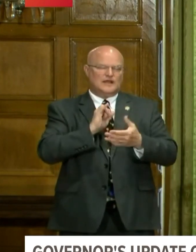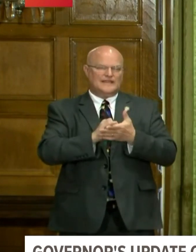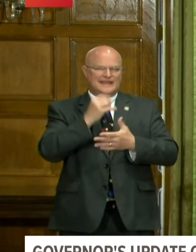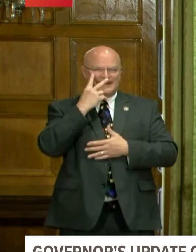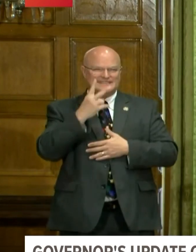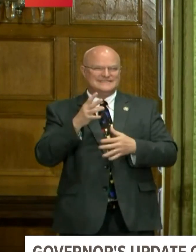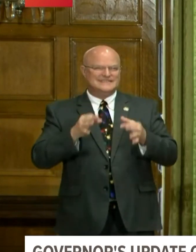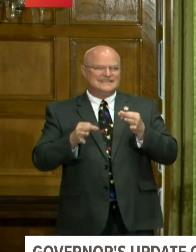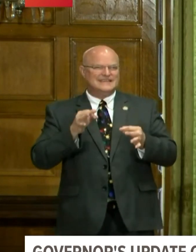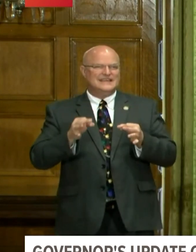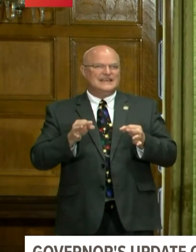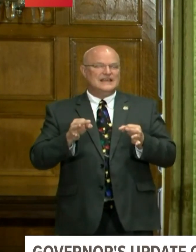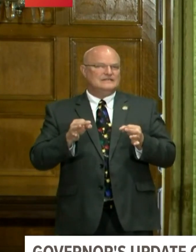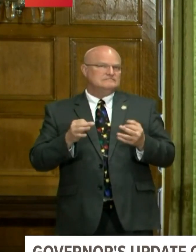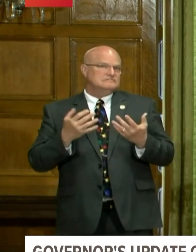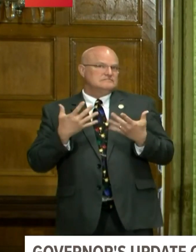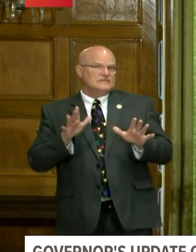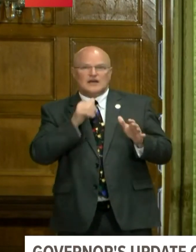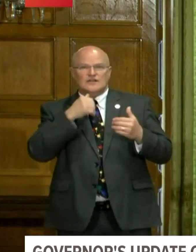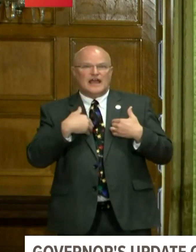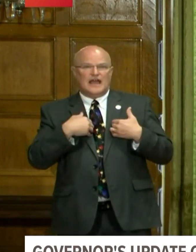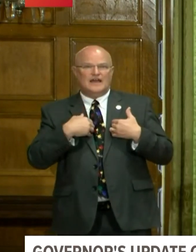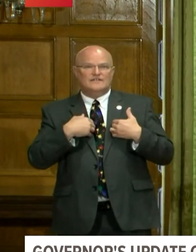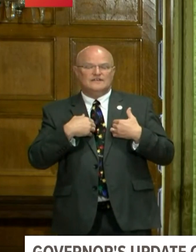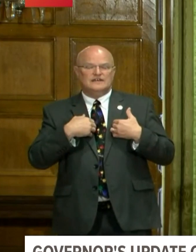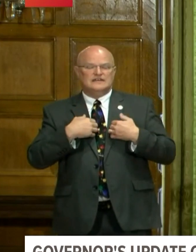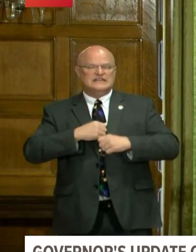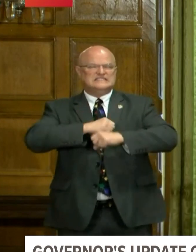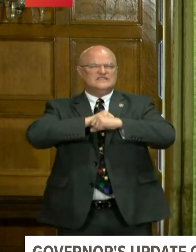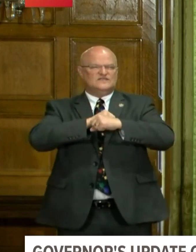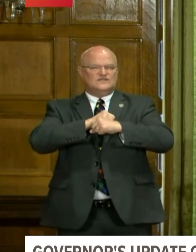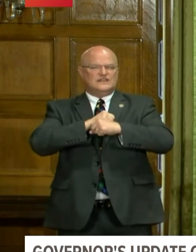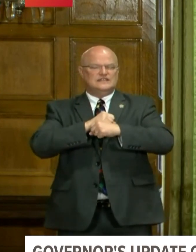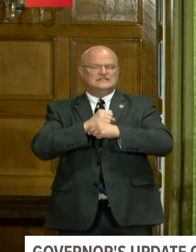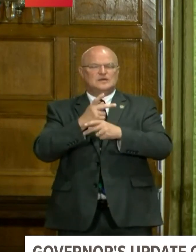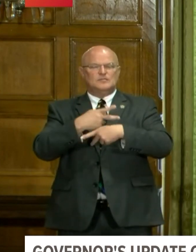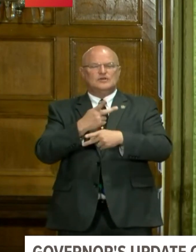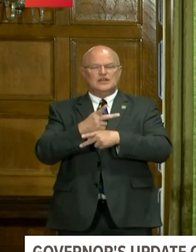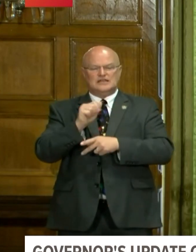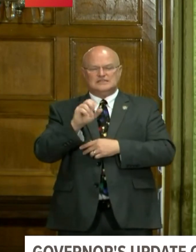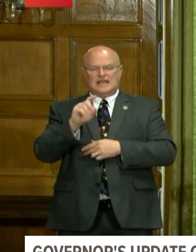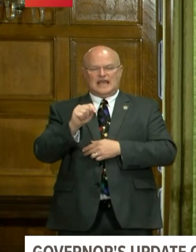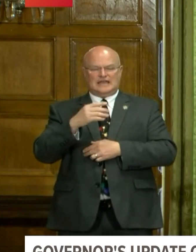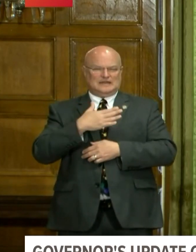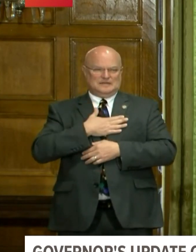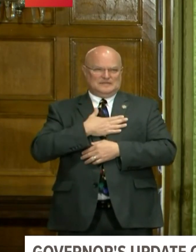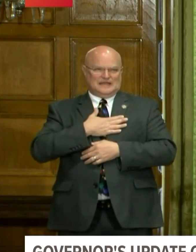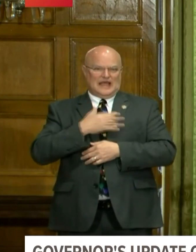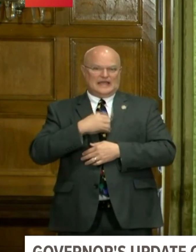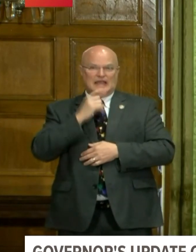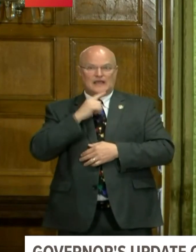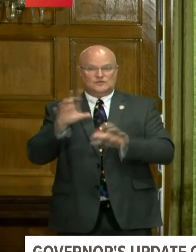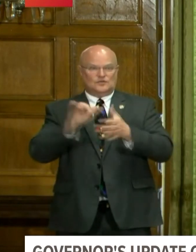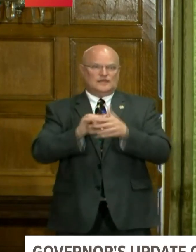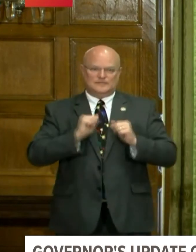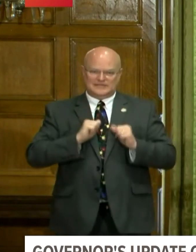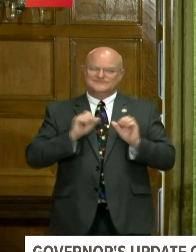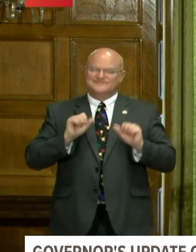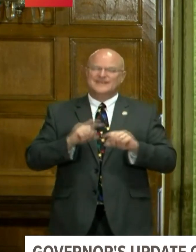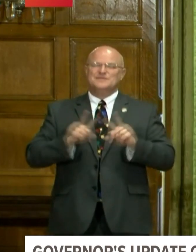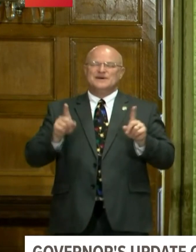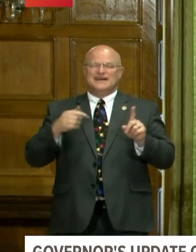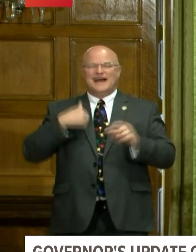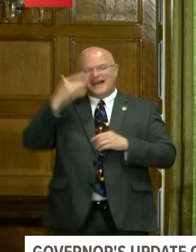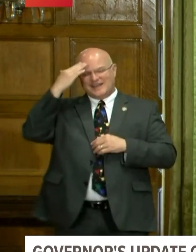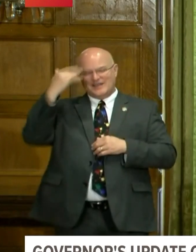see if I don't have the Defense Production Act at my disposal that I can actually do that, but I know we